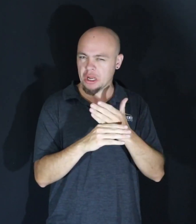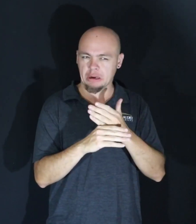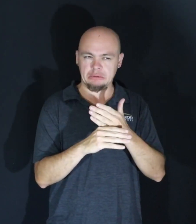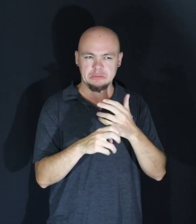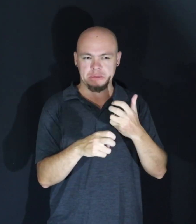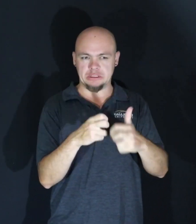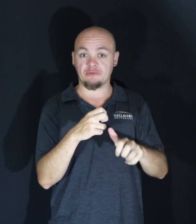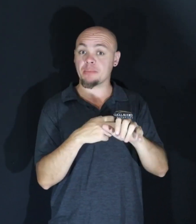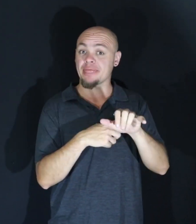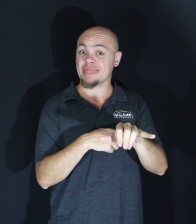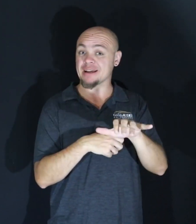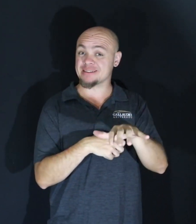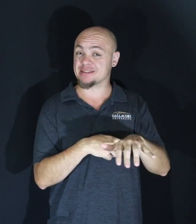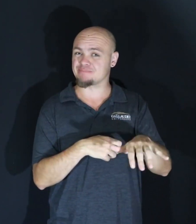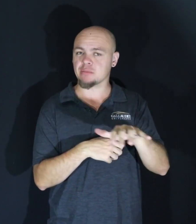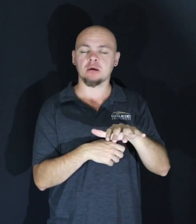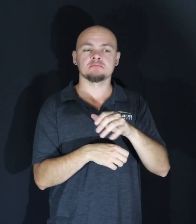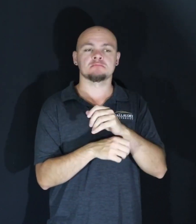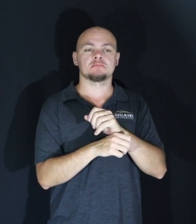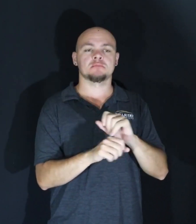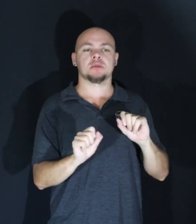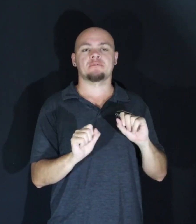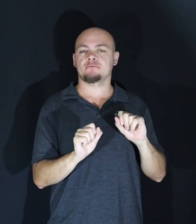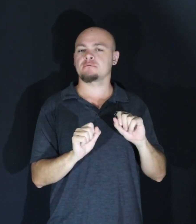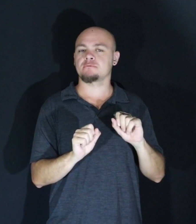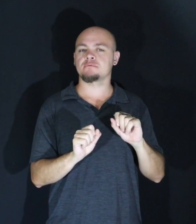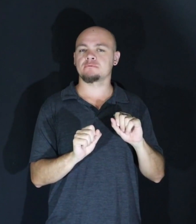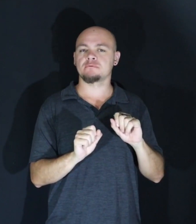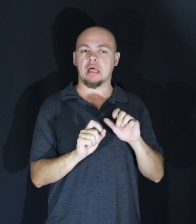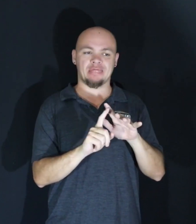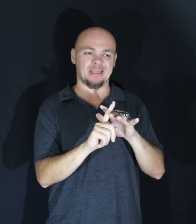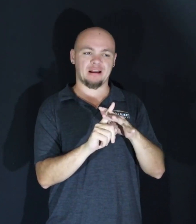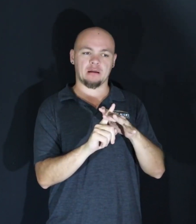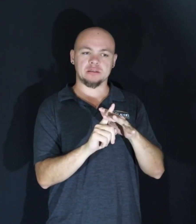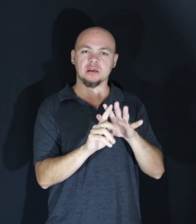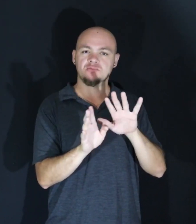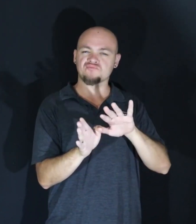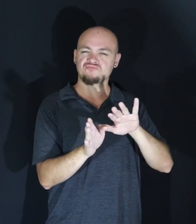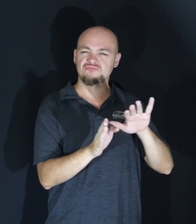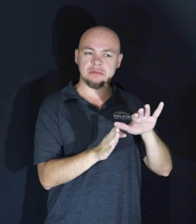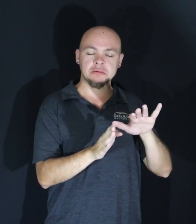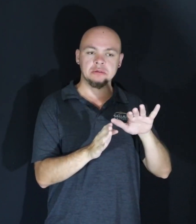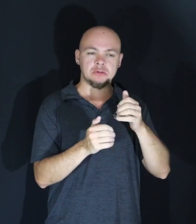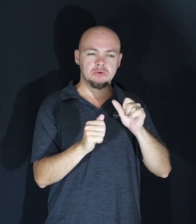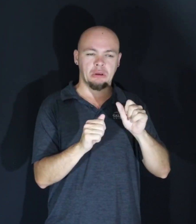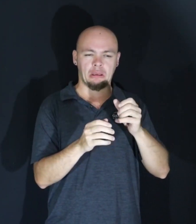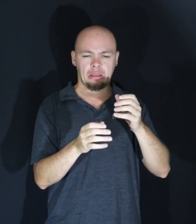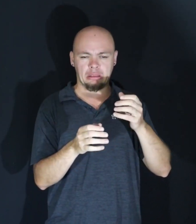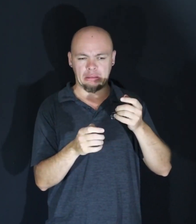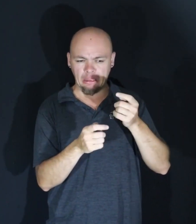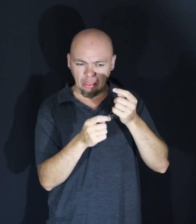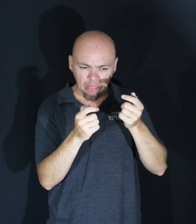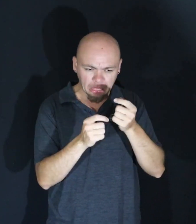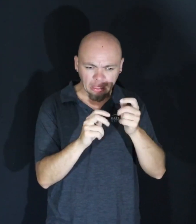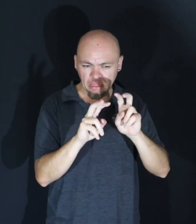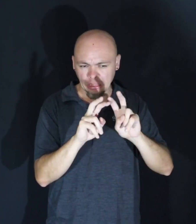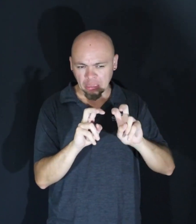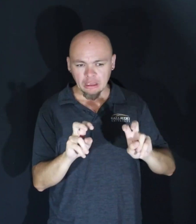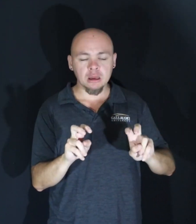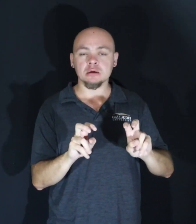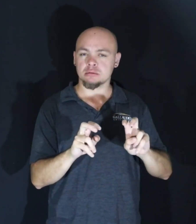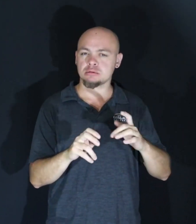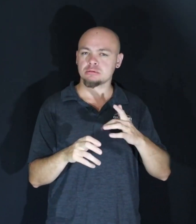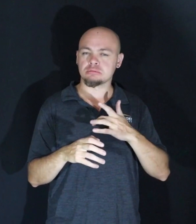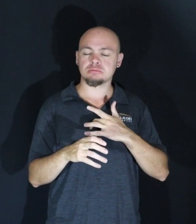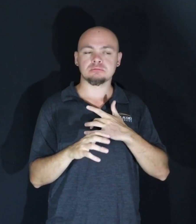this space, I felt safe enough to unpick the context of the killing and try to make sense of it. I was in the